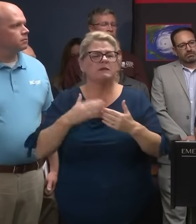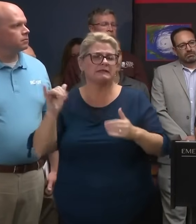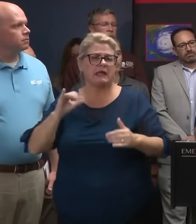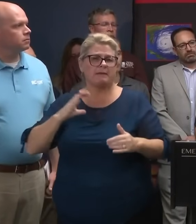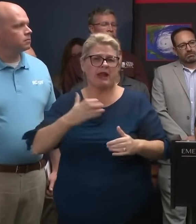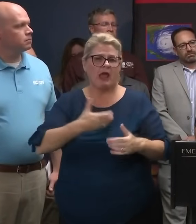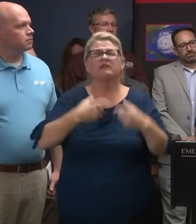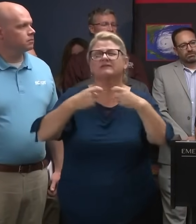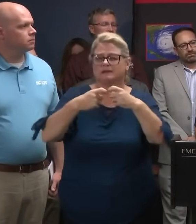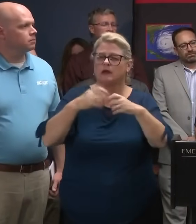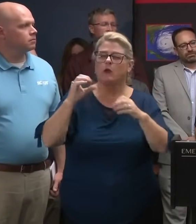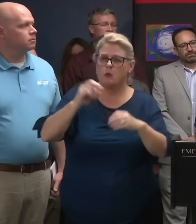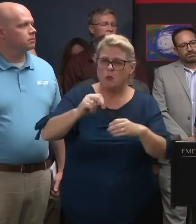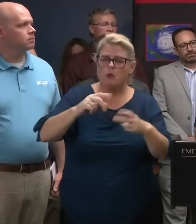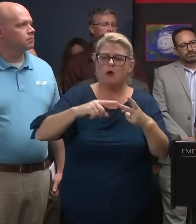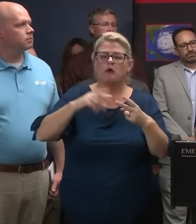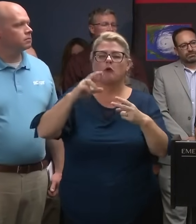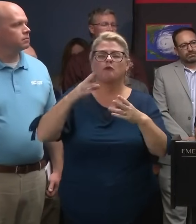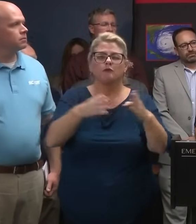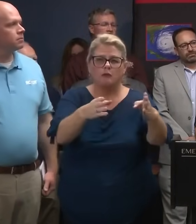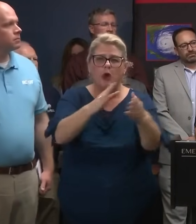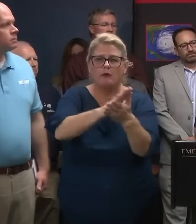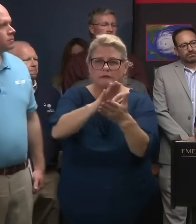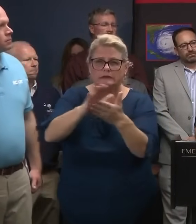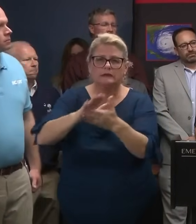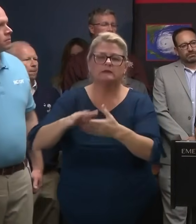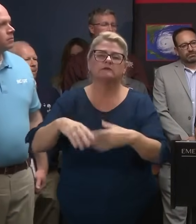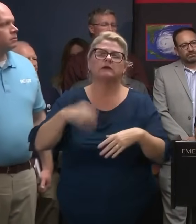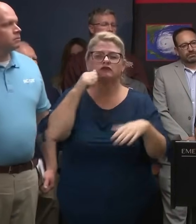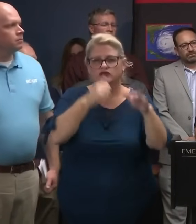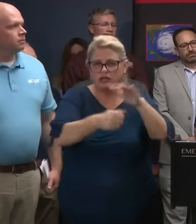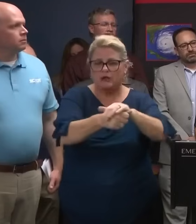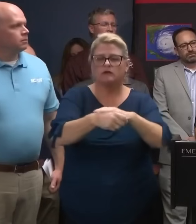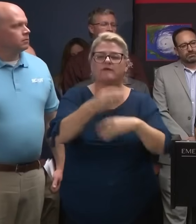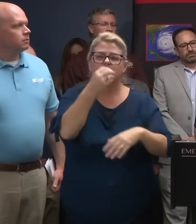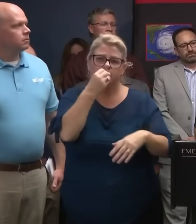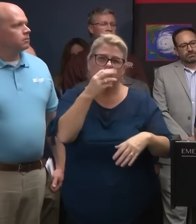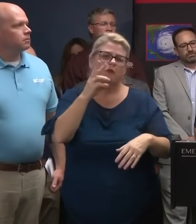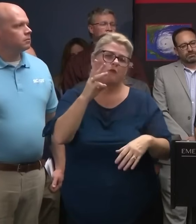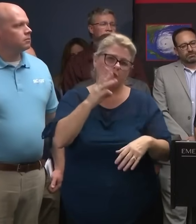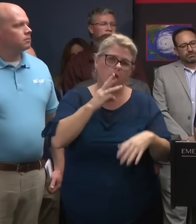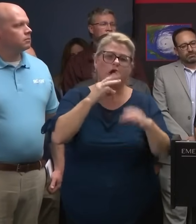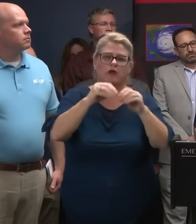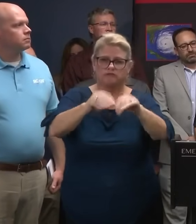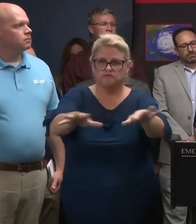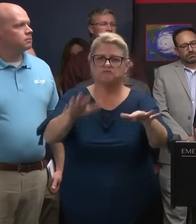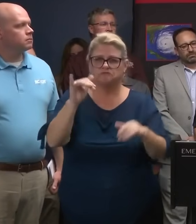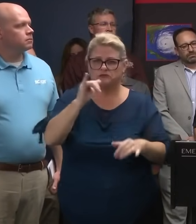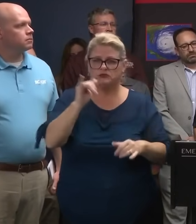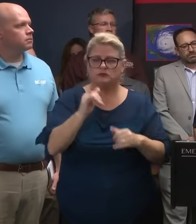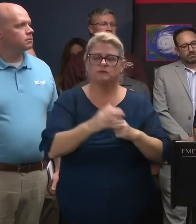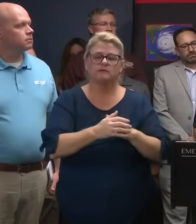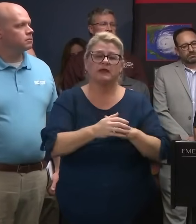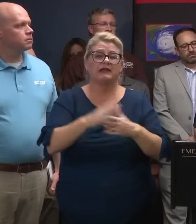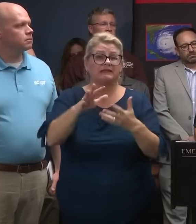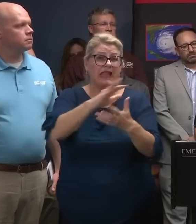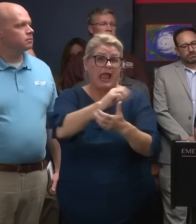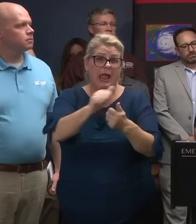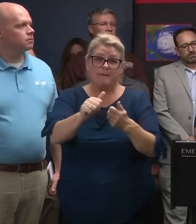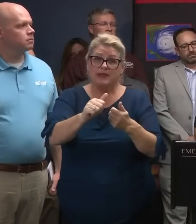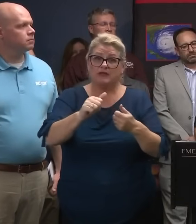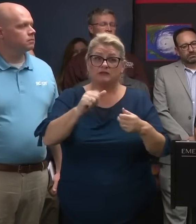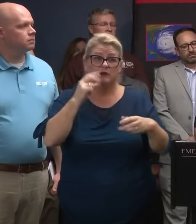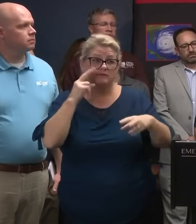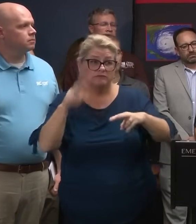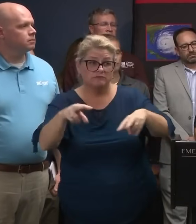power restoration, road clearing operations, shelter, and food and water distribution. Damage assessment is ongoing